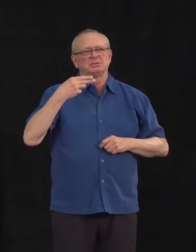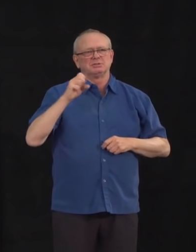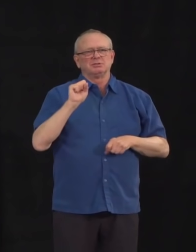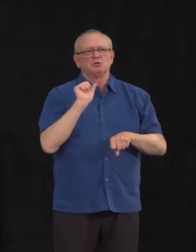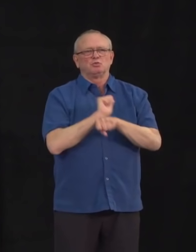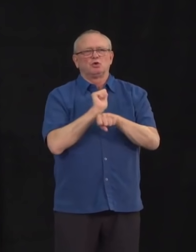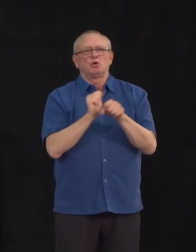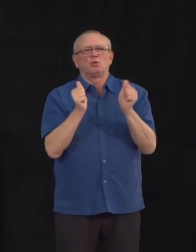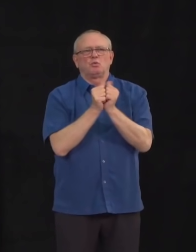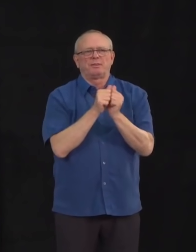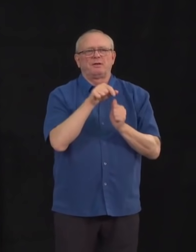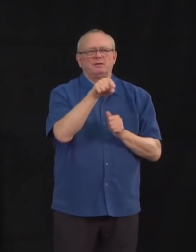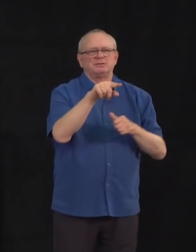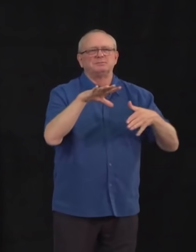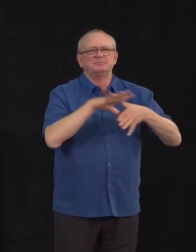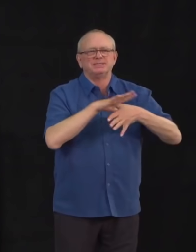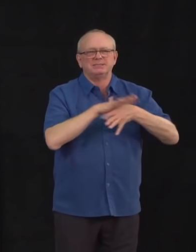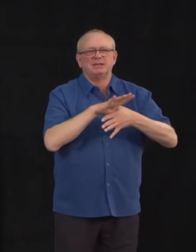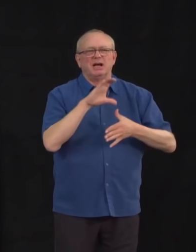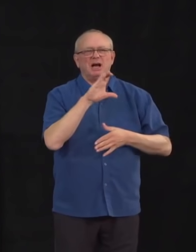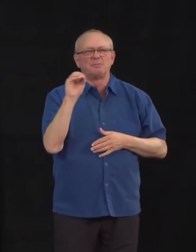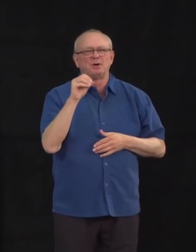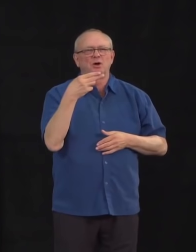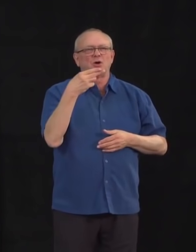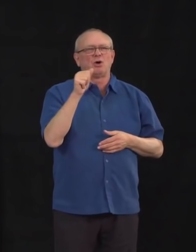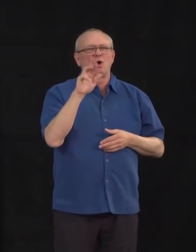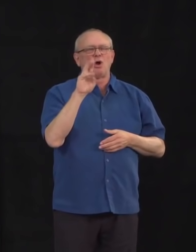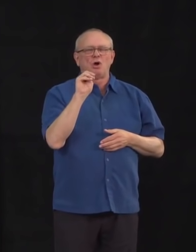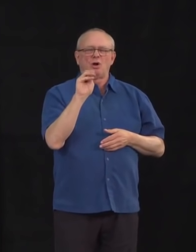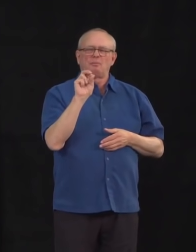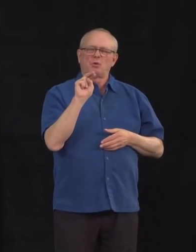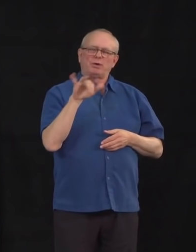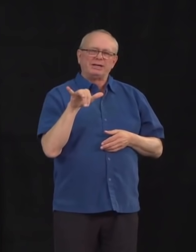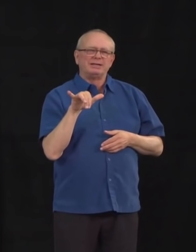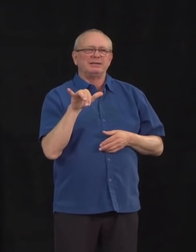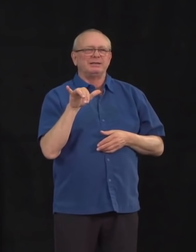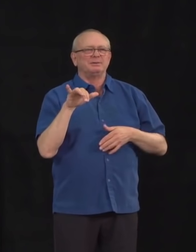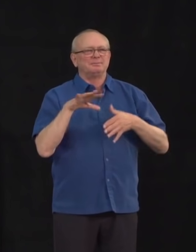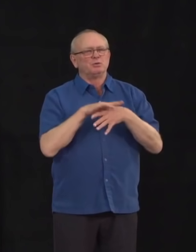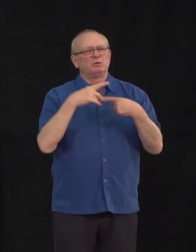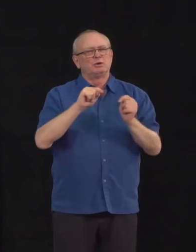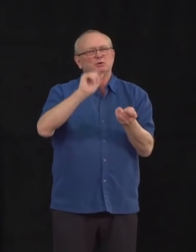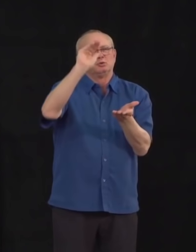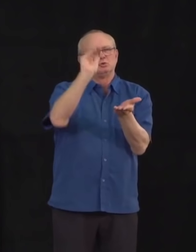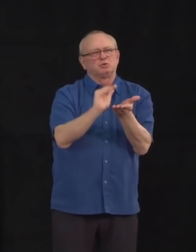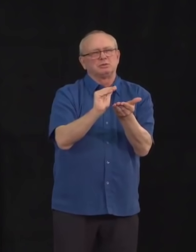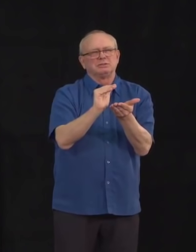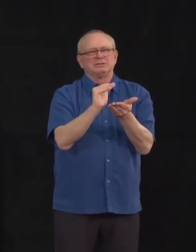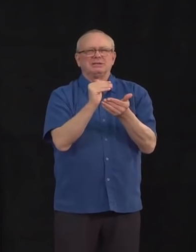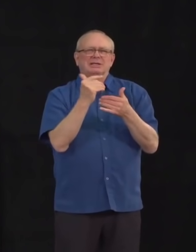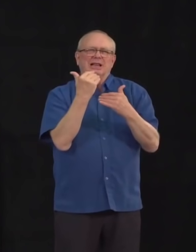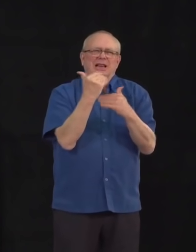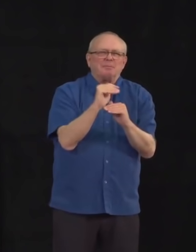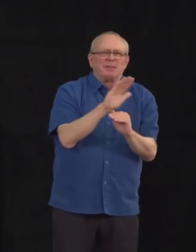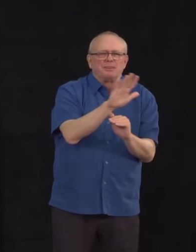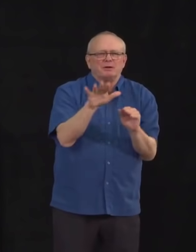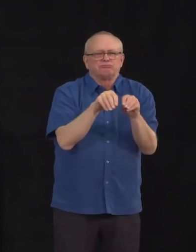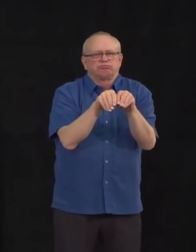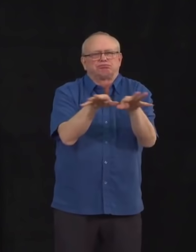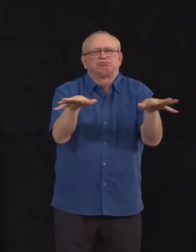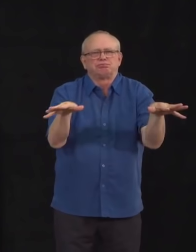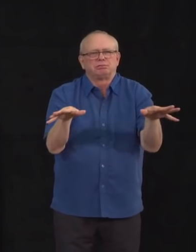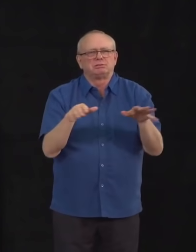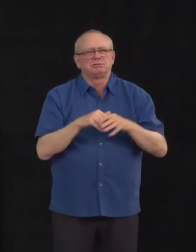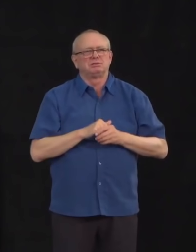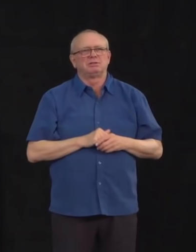spread. It is important to be able to respond rapidly to these situations, and I want to acknowledge the work of all those